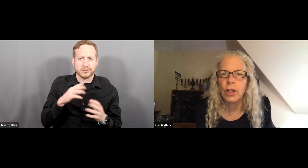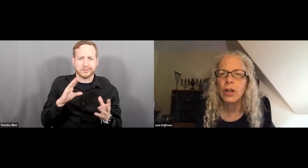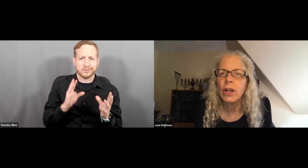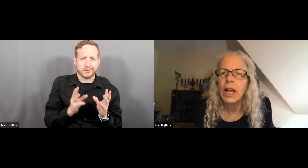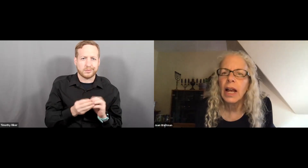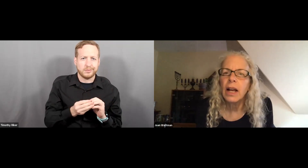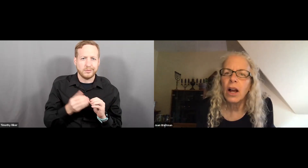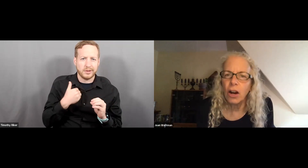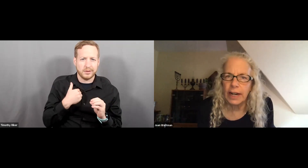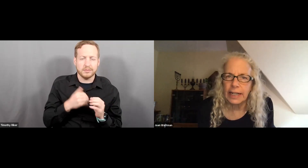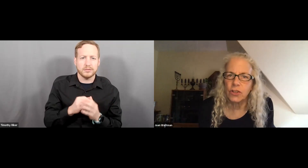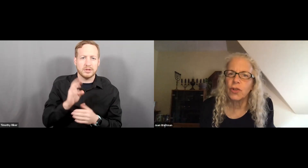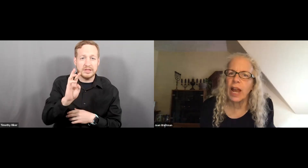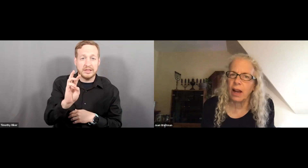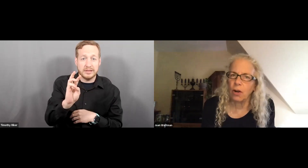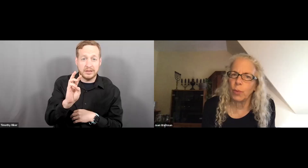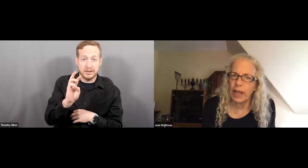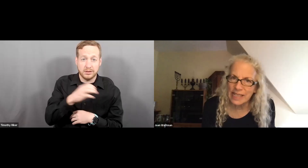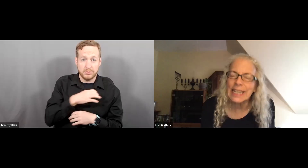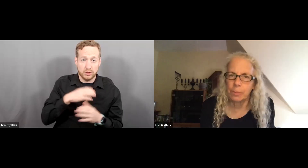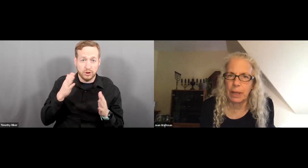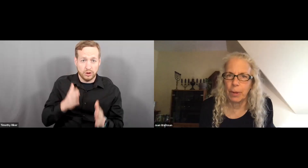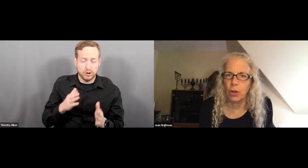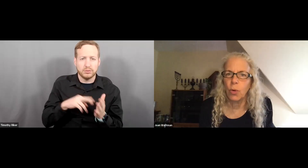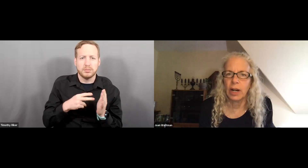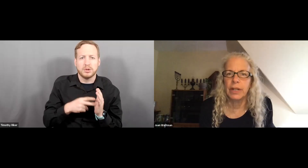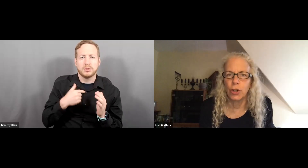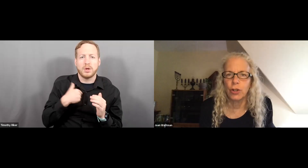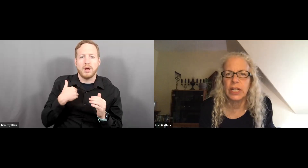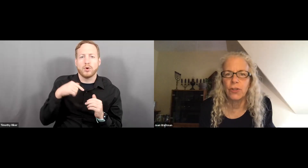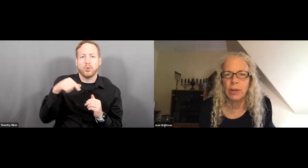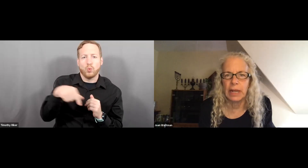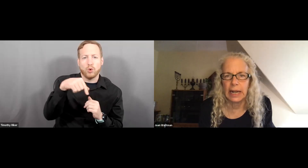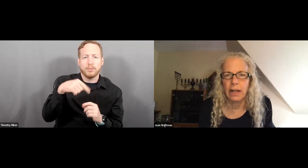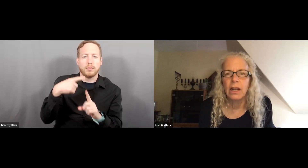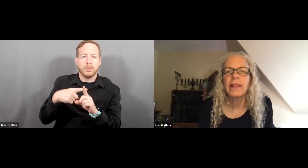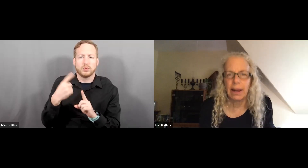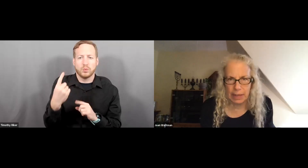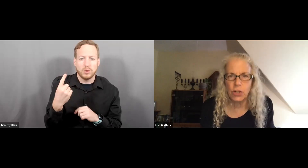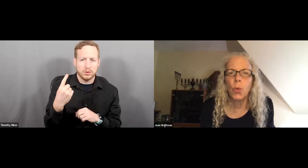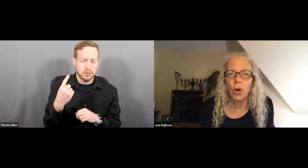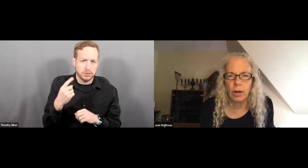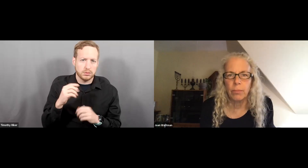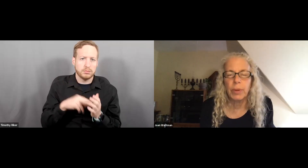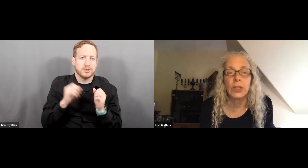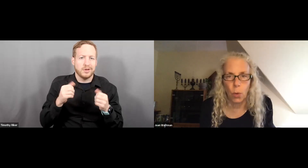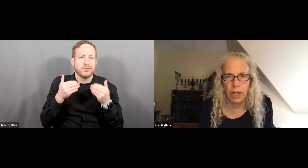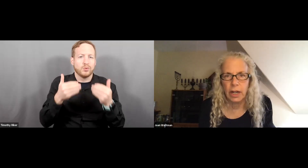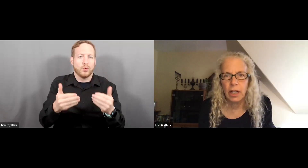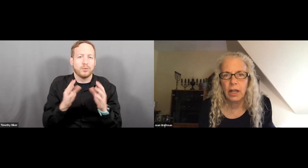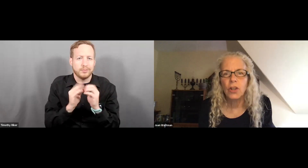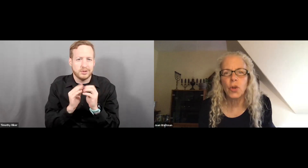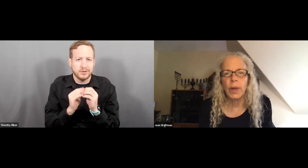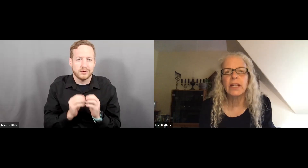clearer. All right. So now we have 6 people who are commissioners here at the meeting. That meets quorum plus